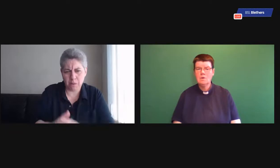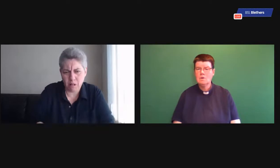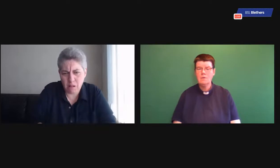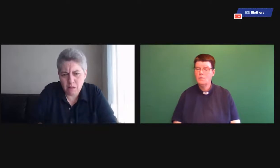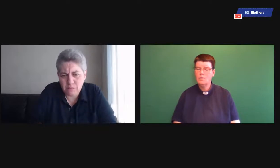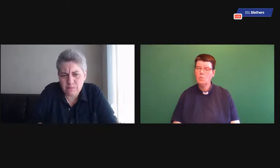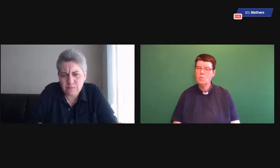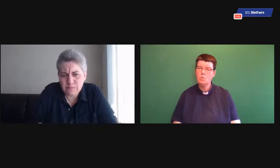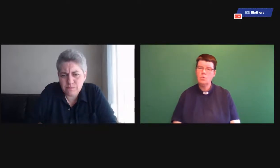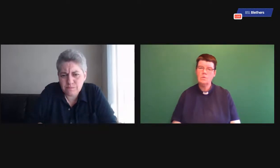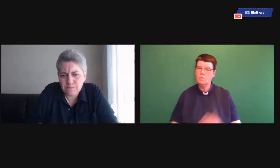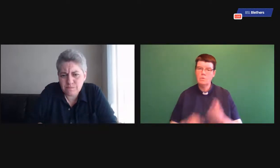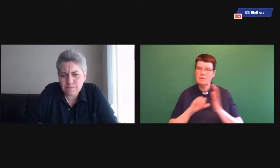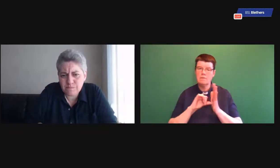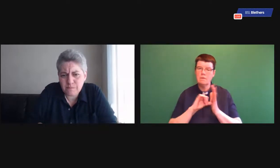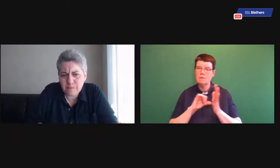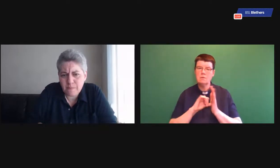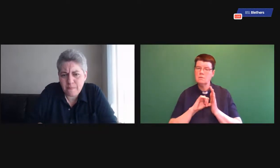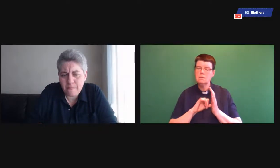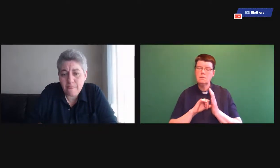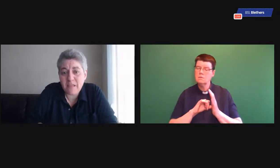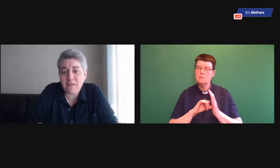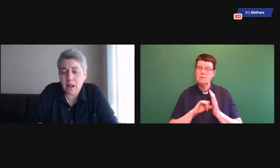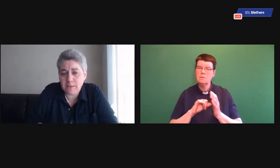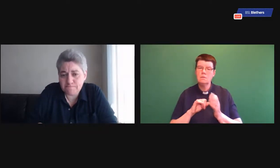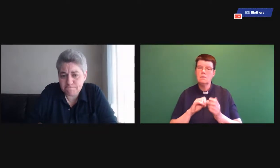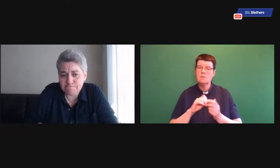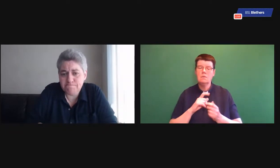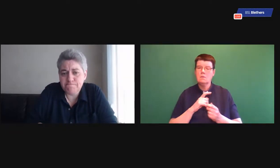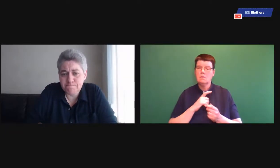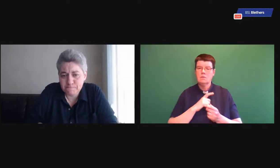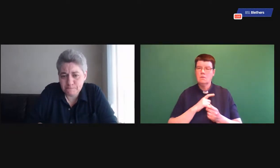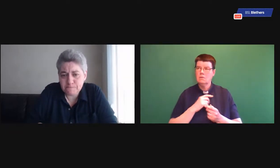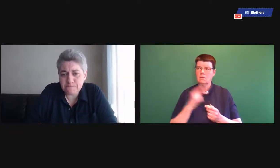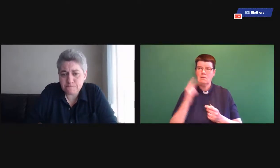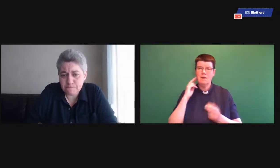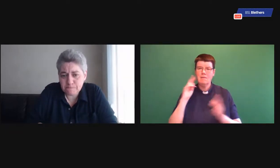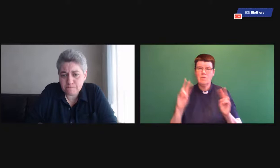now? Is it hard? It's really difficult